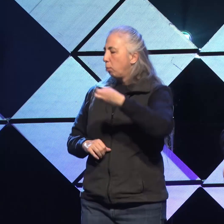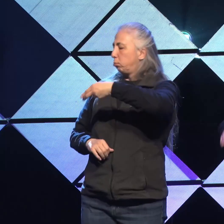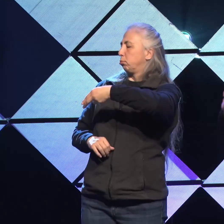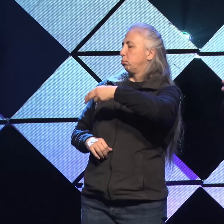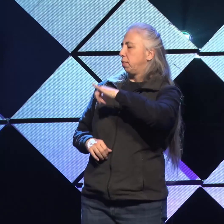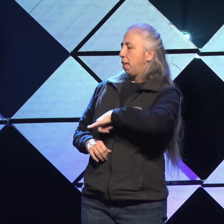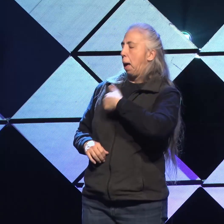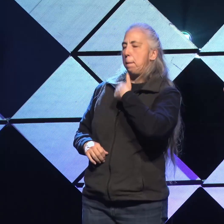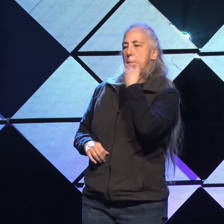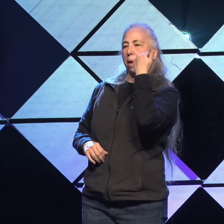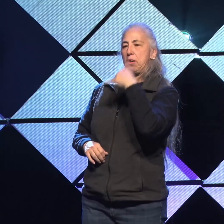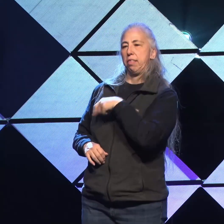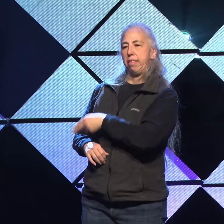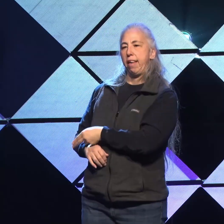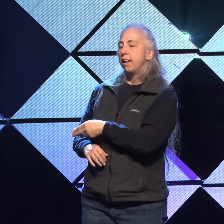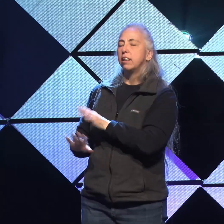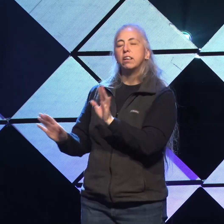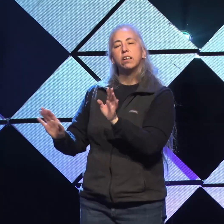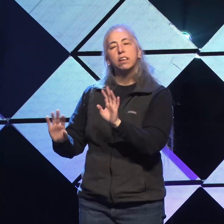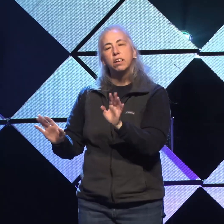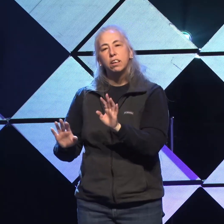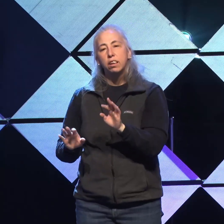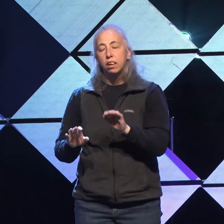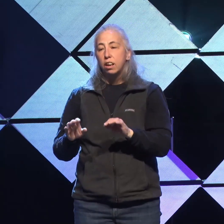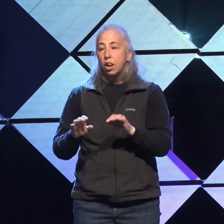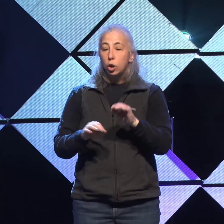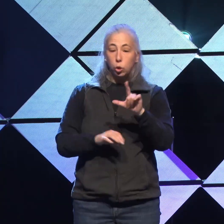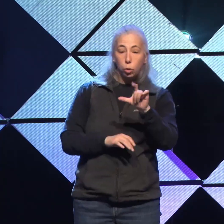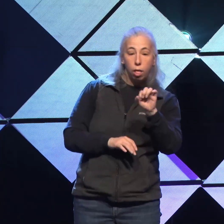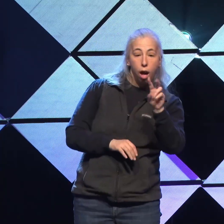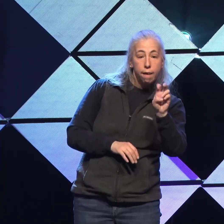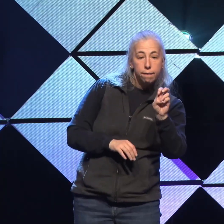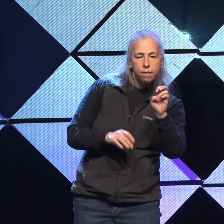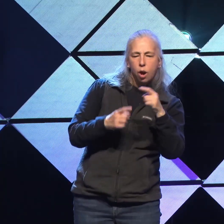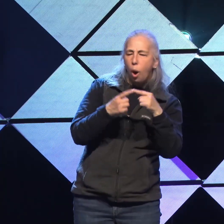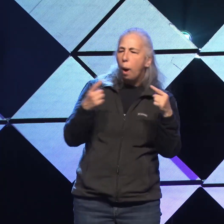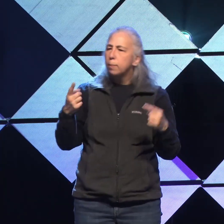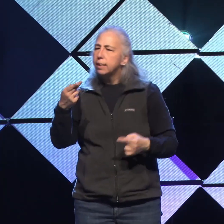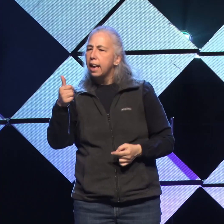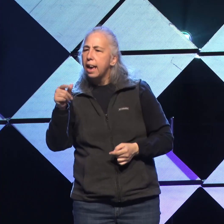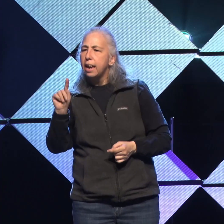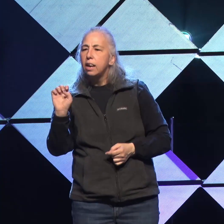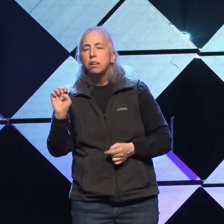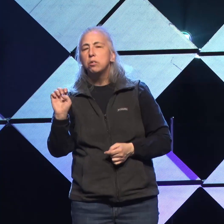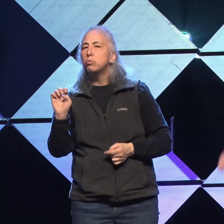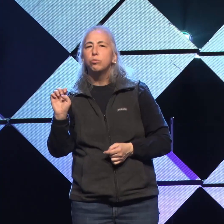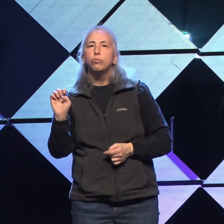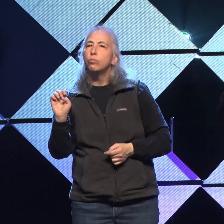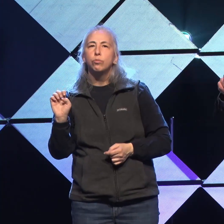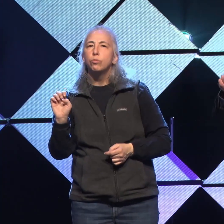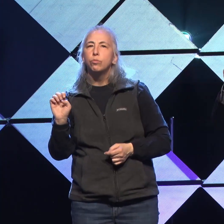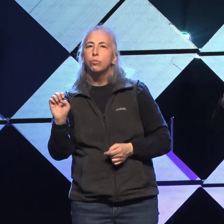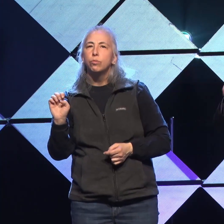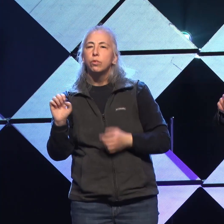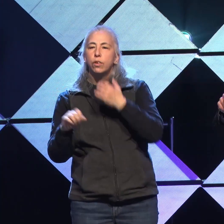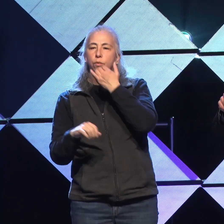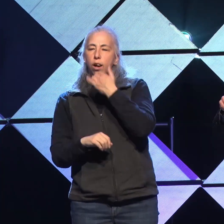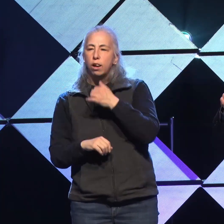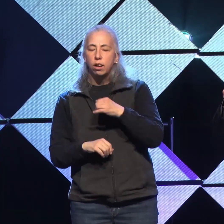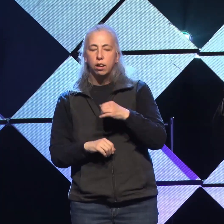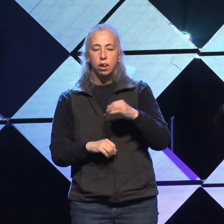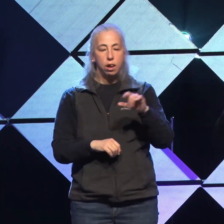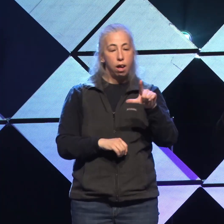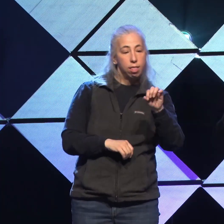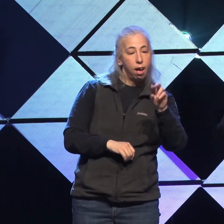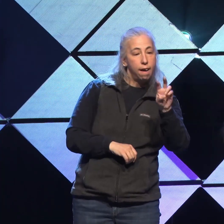You might think hate's the opposite of love. I don't think that's accurate. I think pride